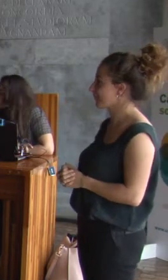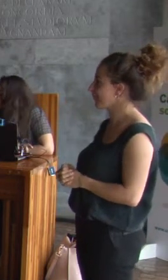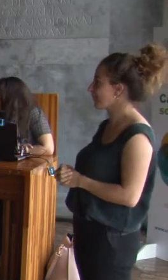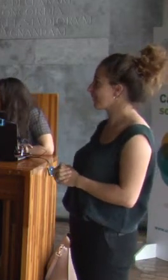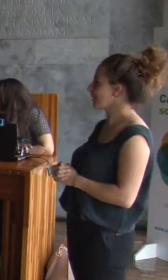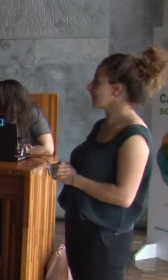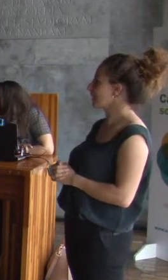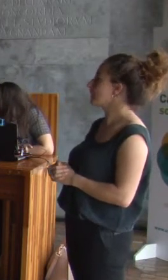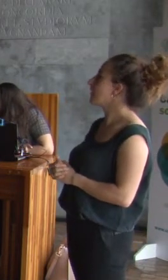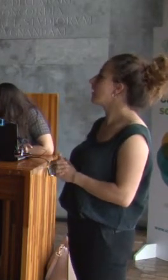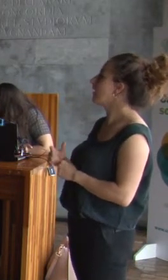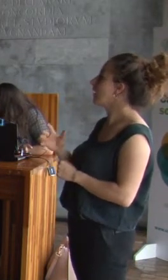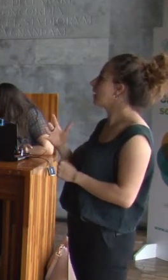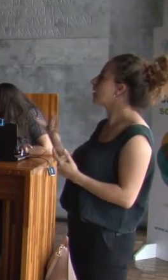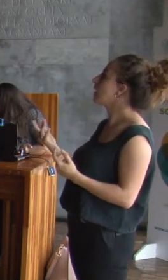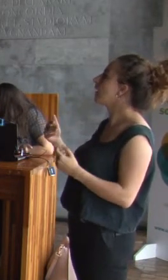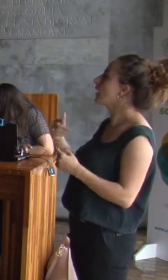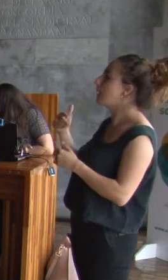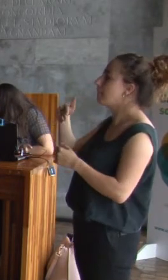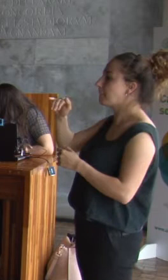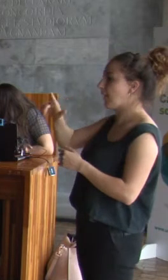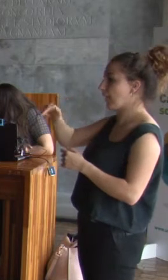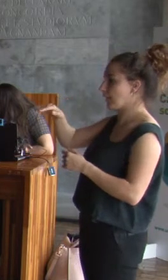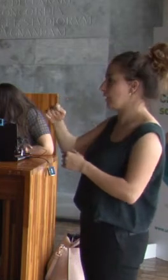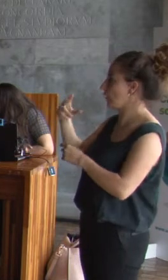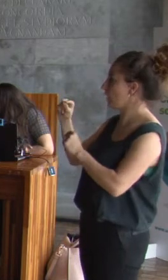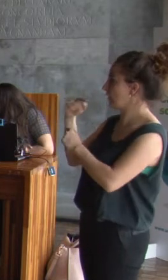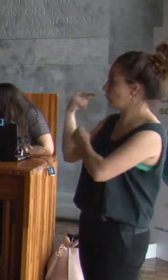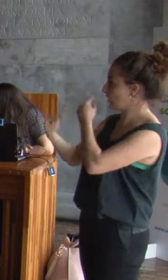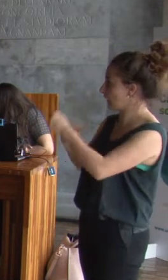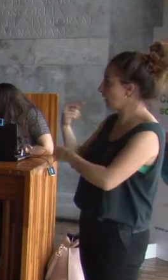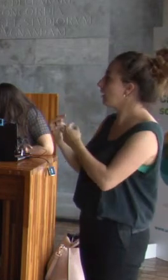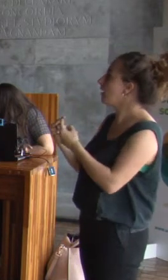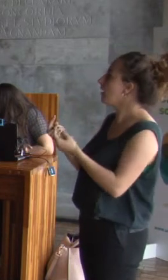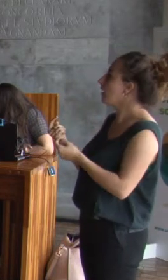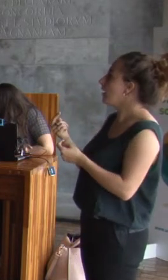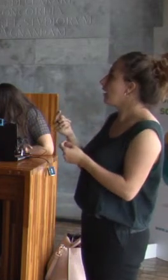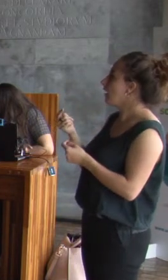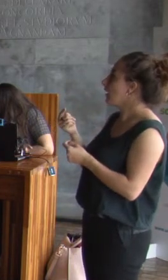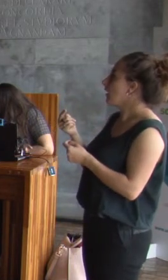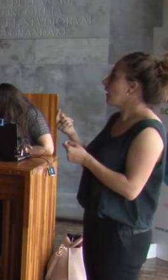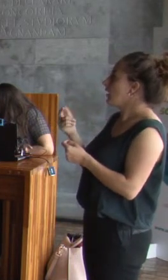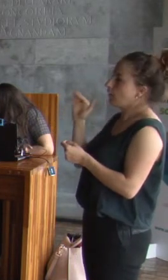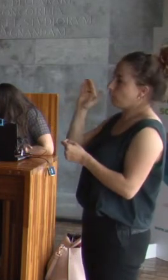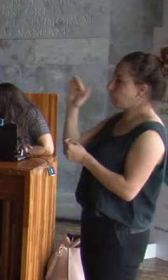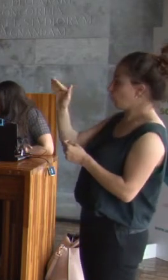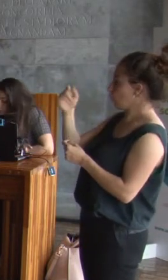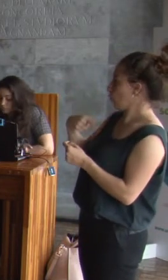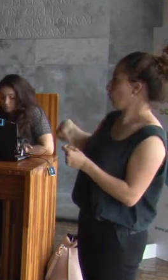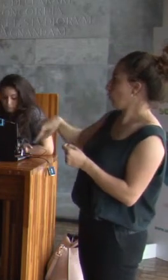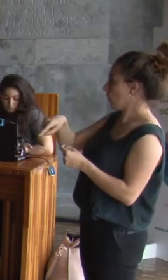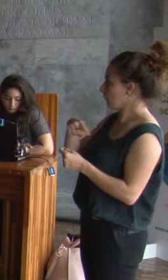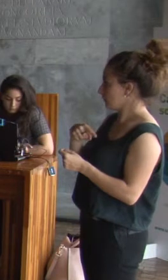Let's look at other developments. So millennials, the millennial generation, which is luckily the future, our future,